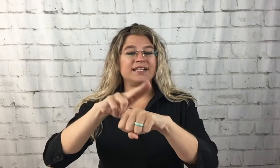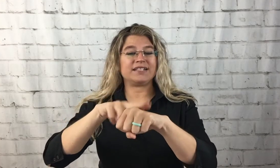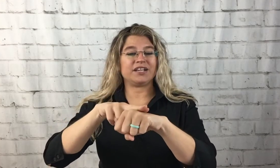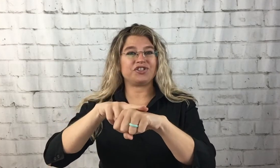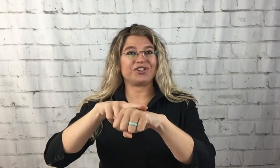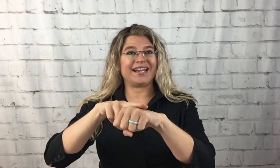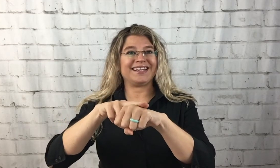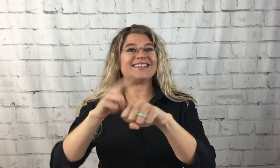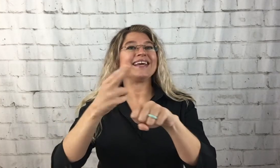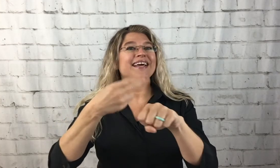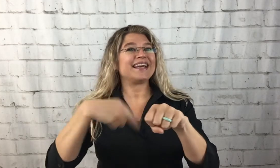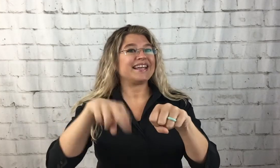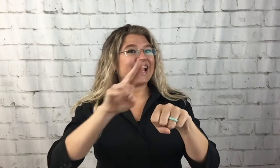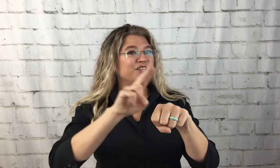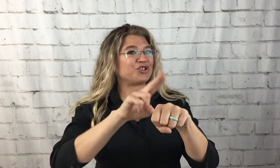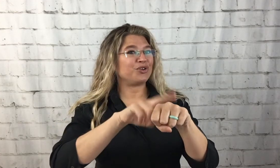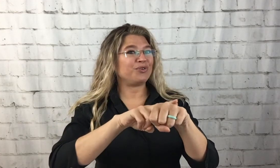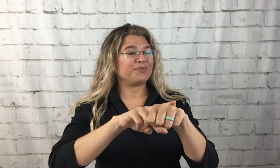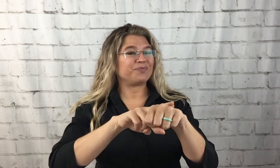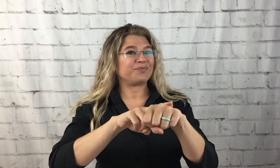touch your hand. National.